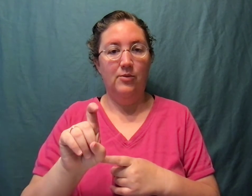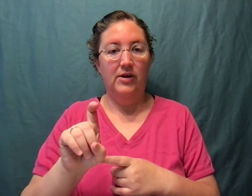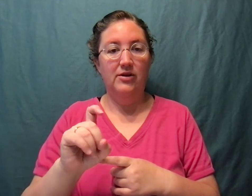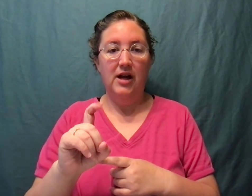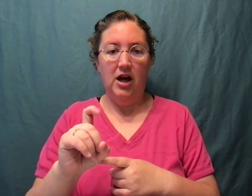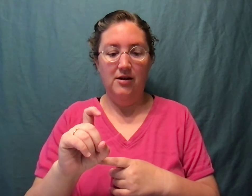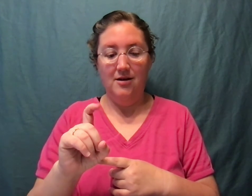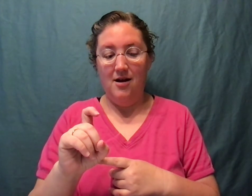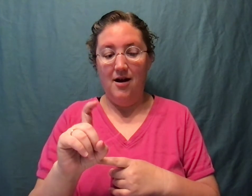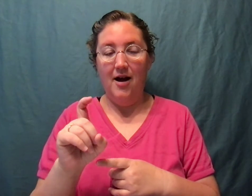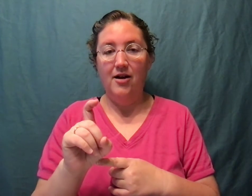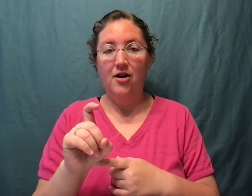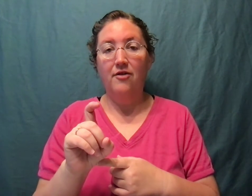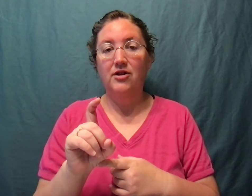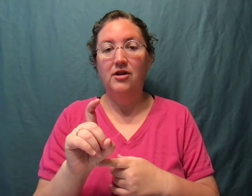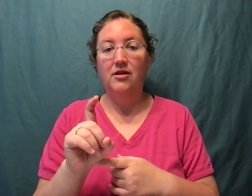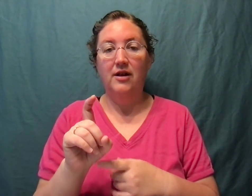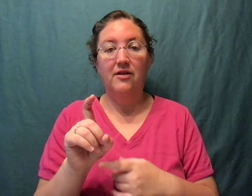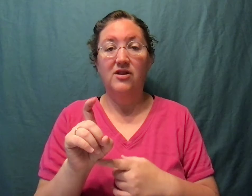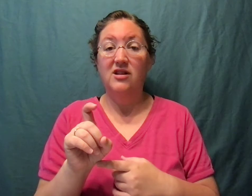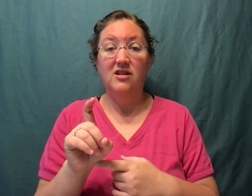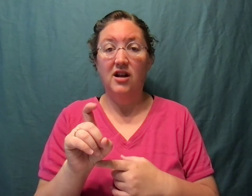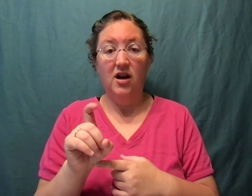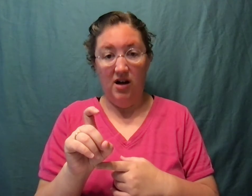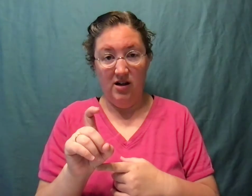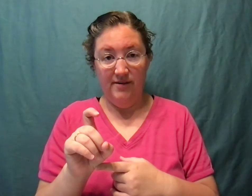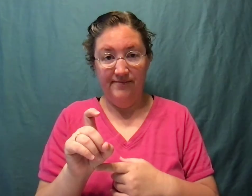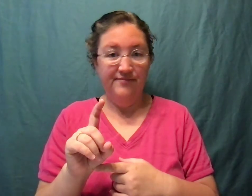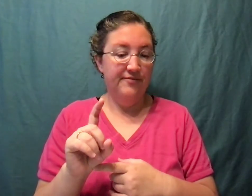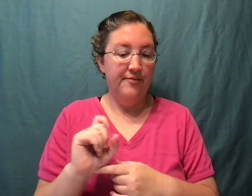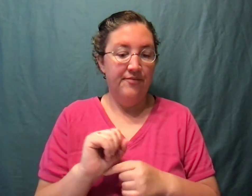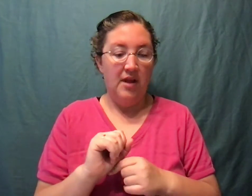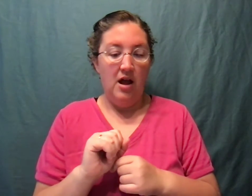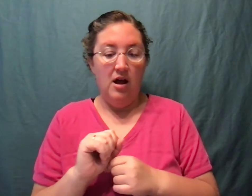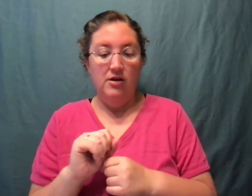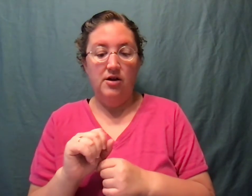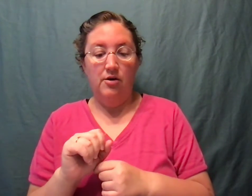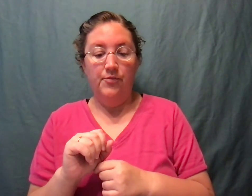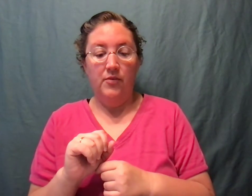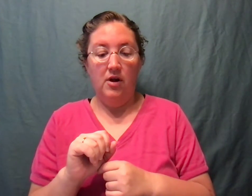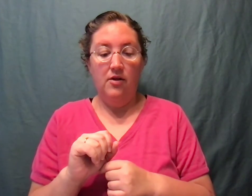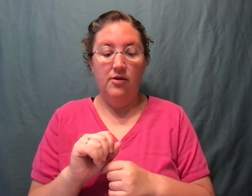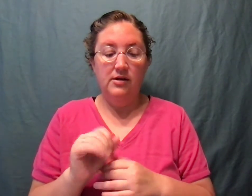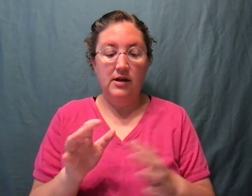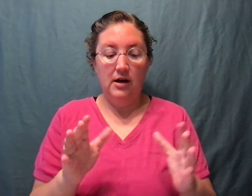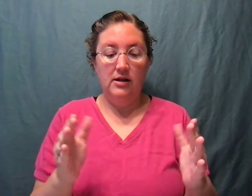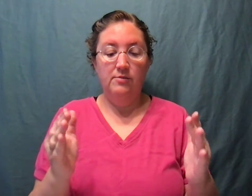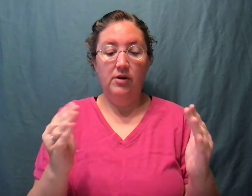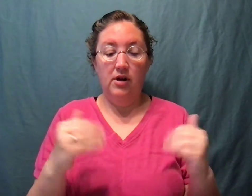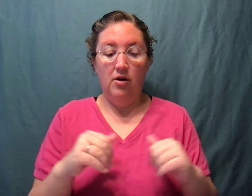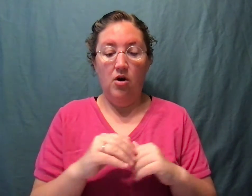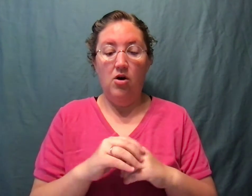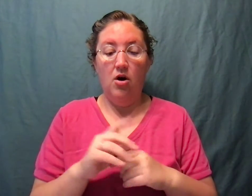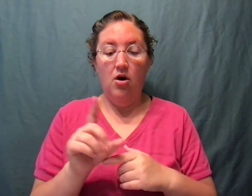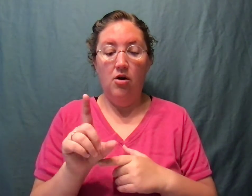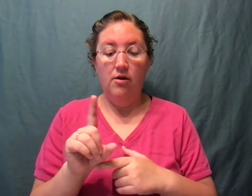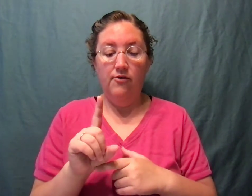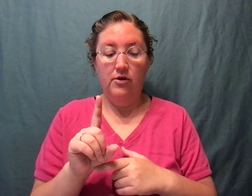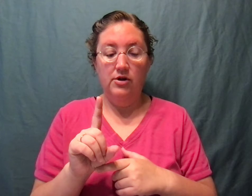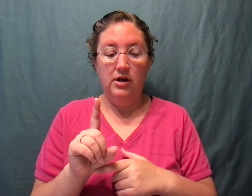wiggles. I often think of this as like, huh? So, the signs below are all